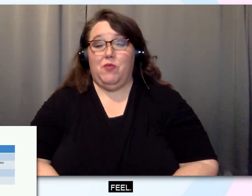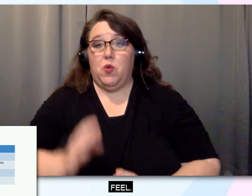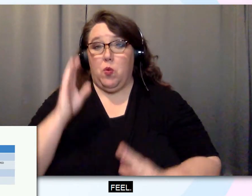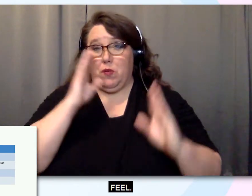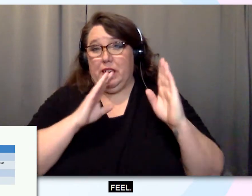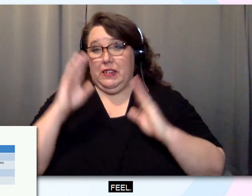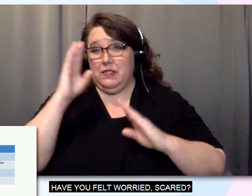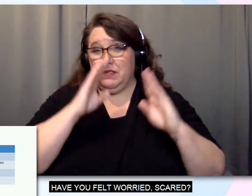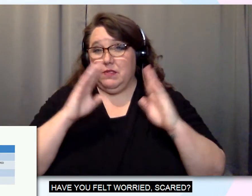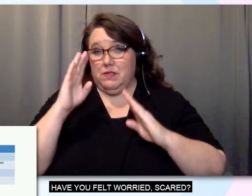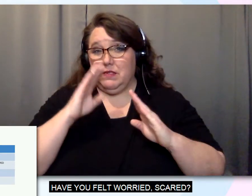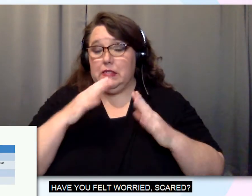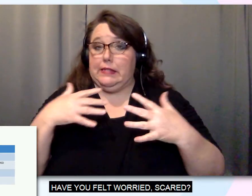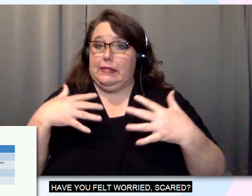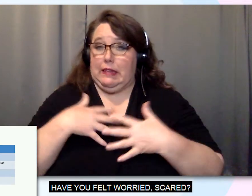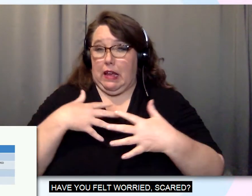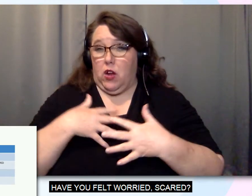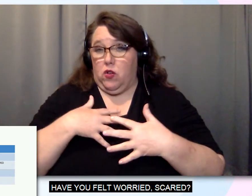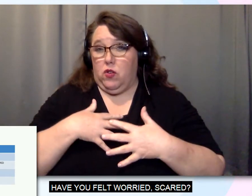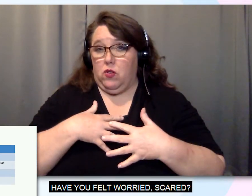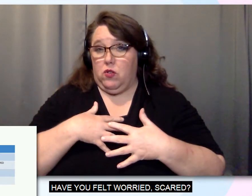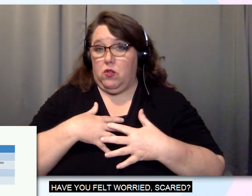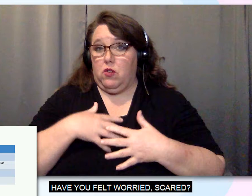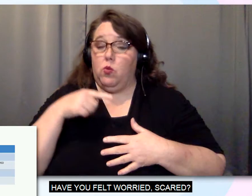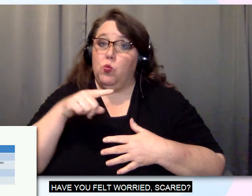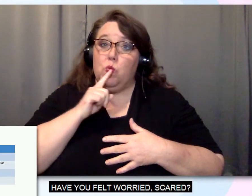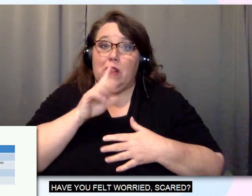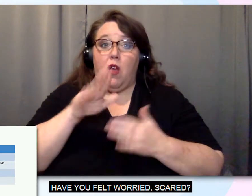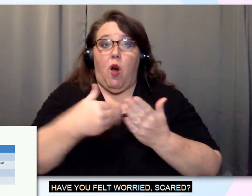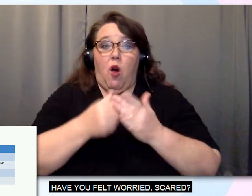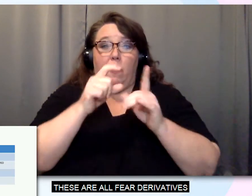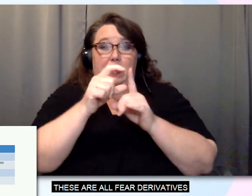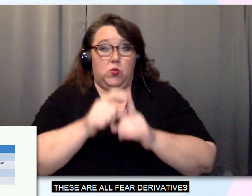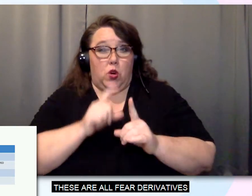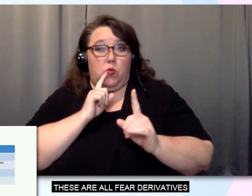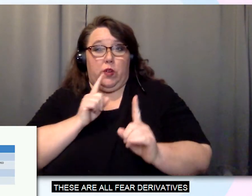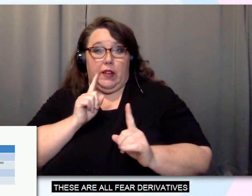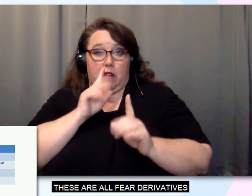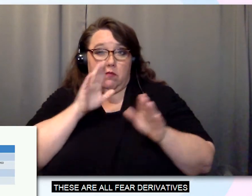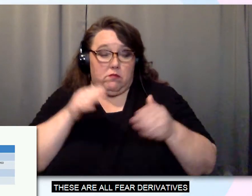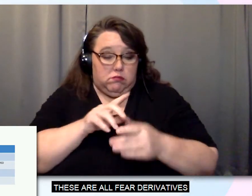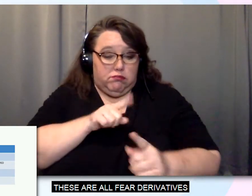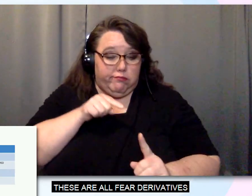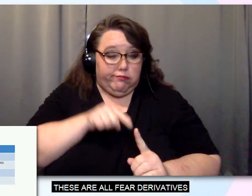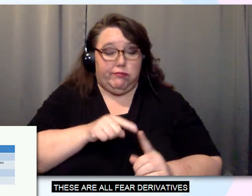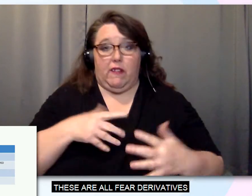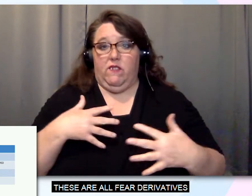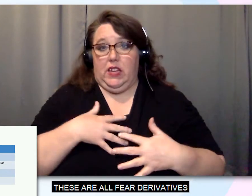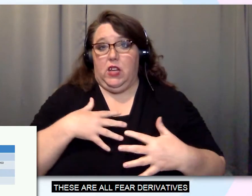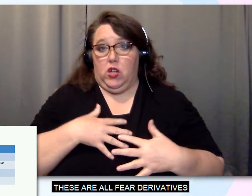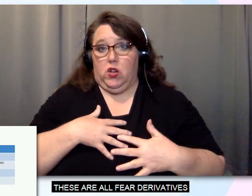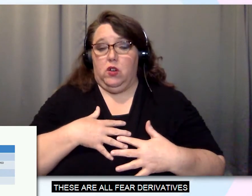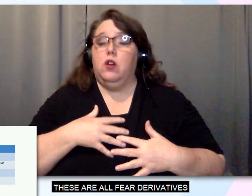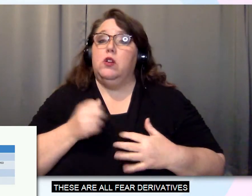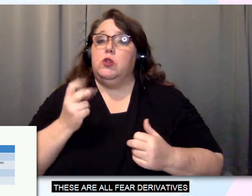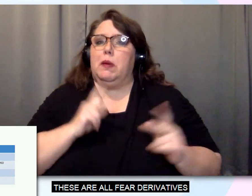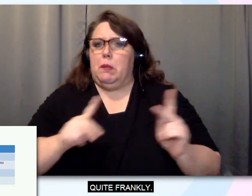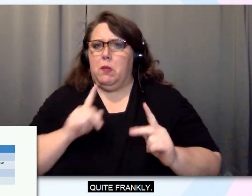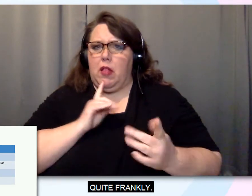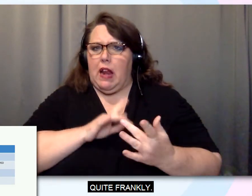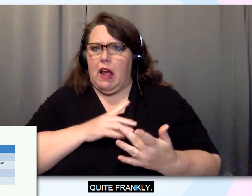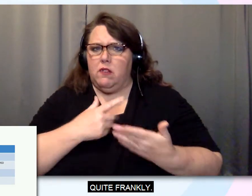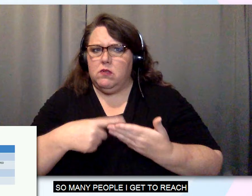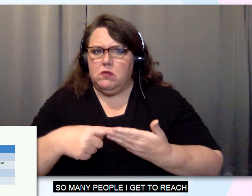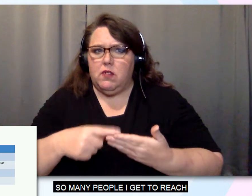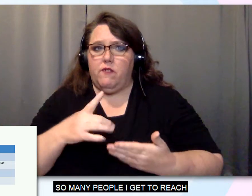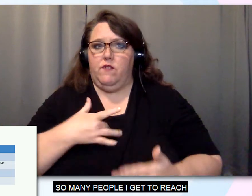Have you felt worried? Scared? These are all fear derivatives, quite frankly. So many people that I get to